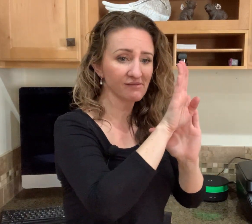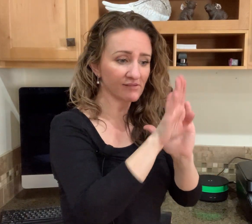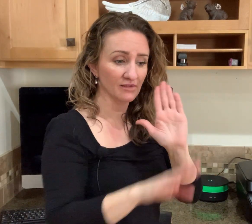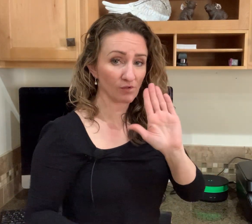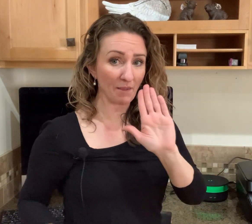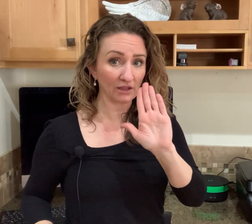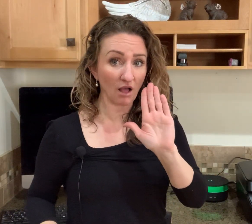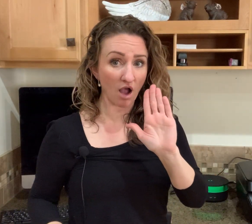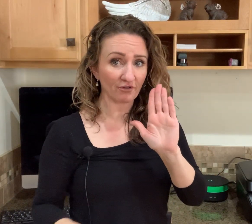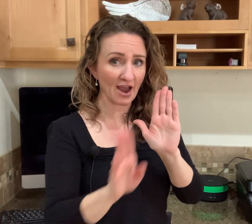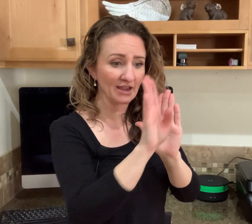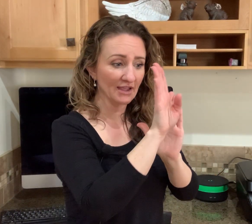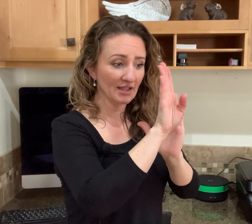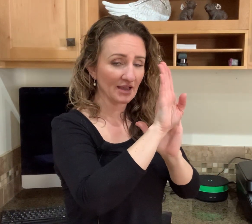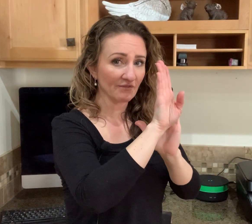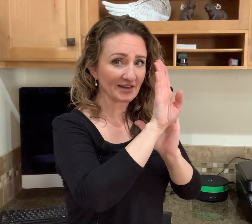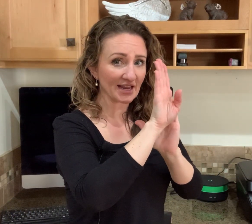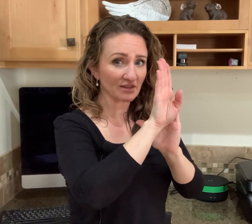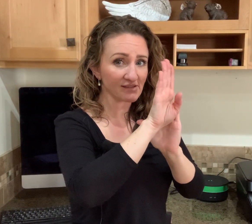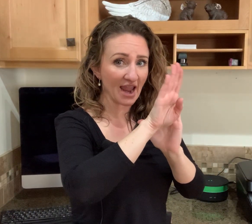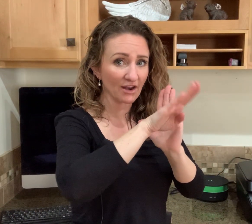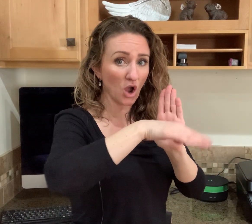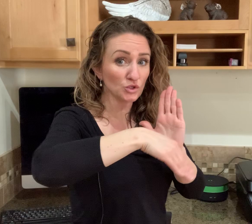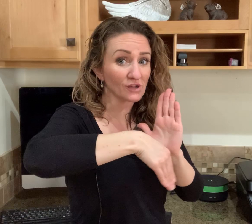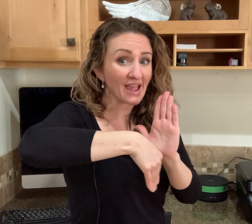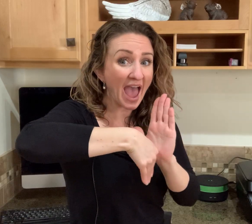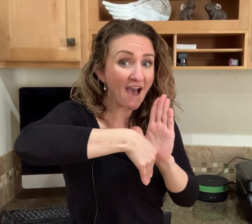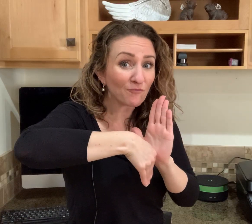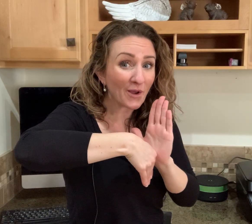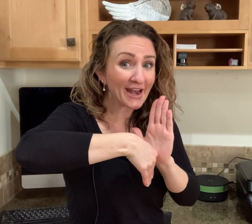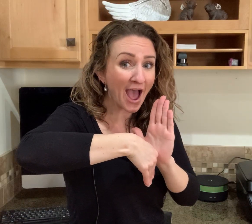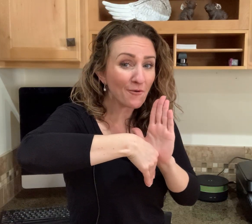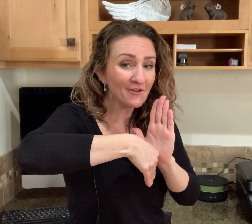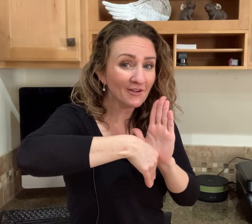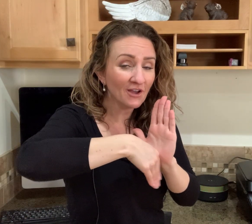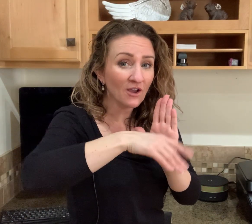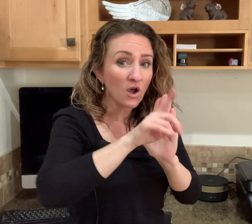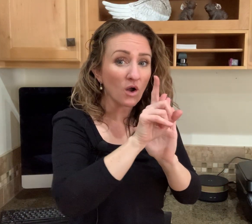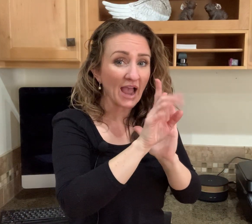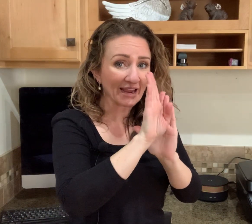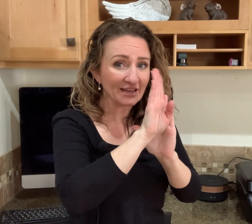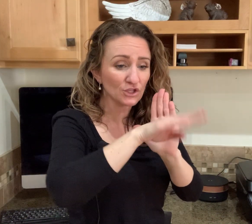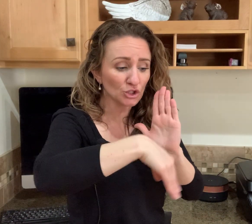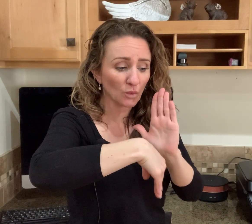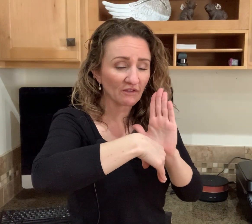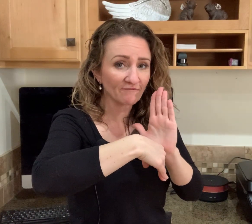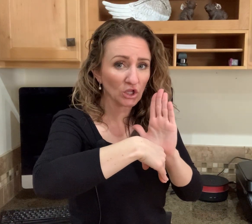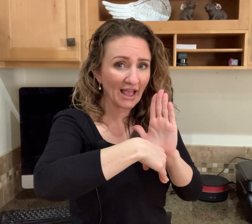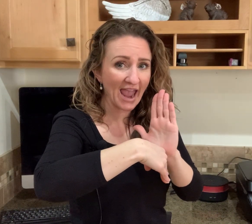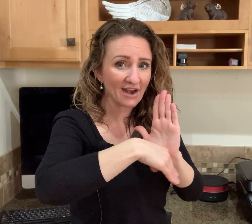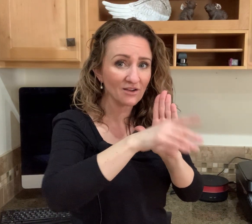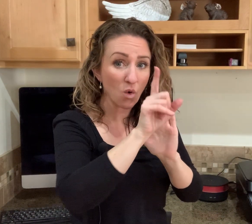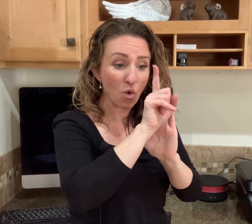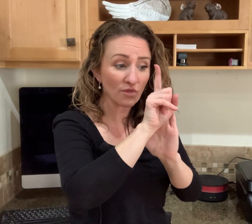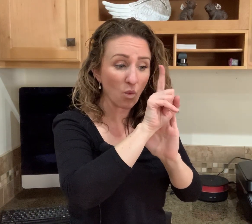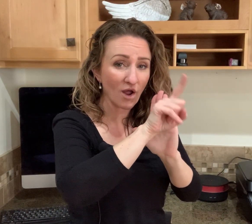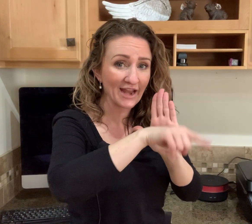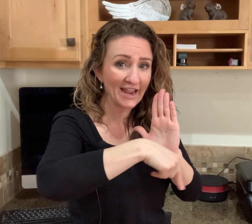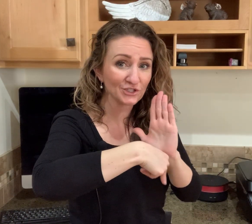this, so my clock, right? If I take this hand and go just halfway down, I can either do it with the full hand or the one hand